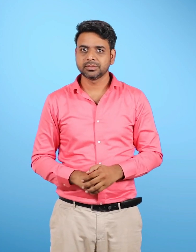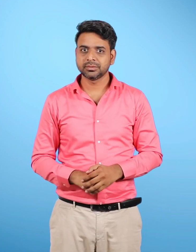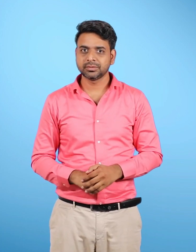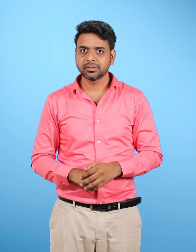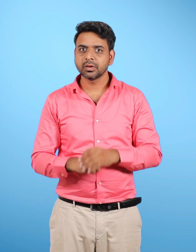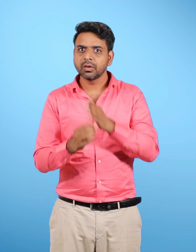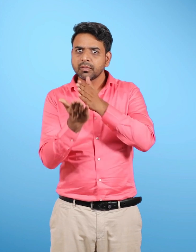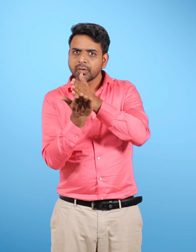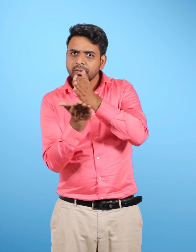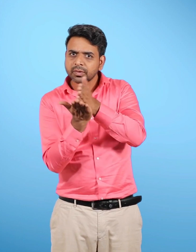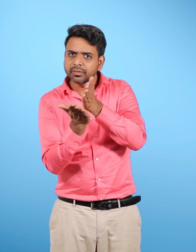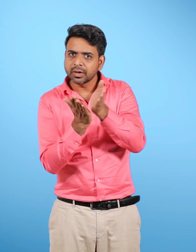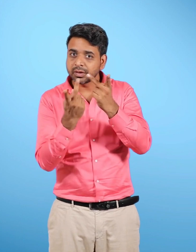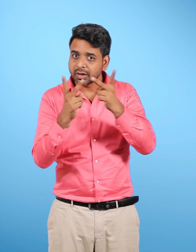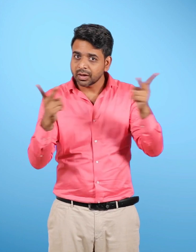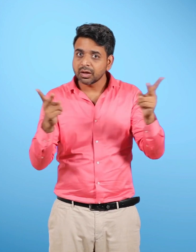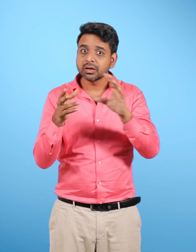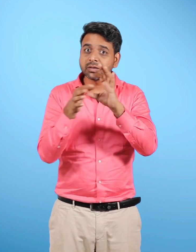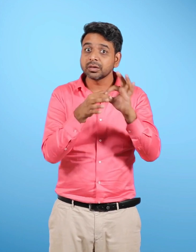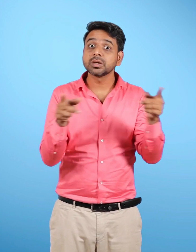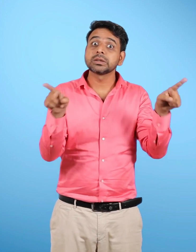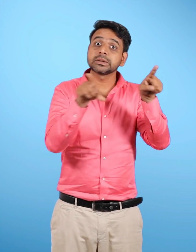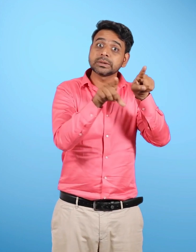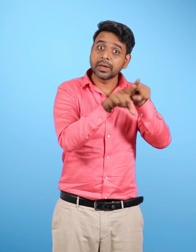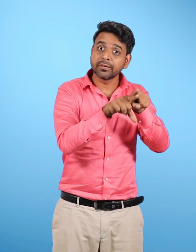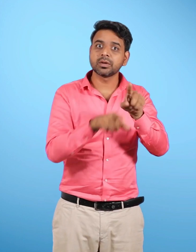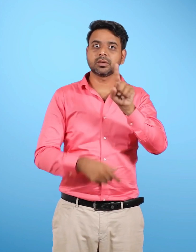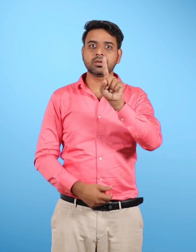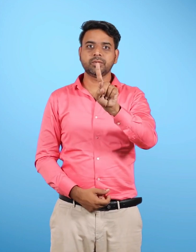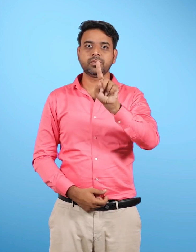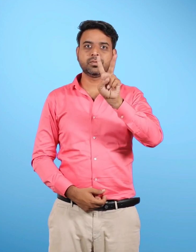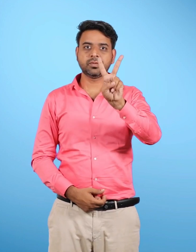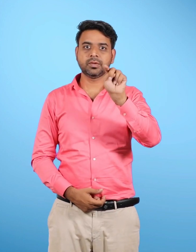electric cell for the arrangement in figure 12.5a.